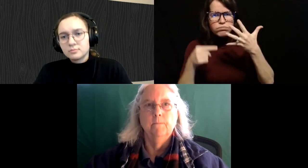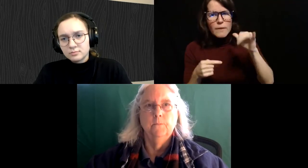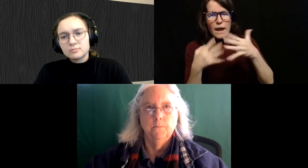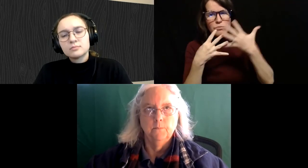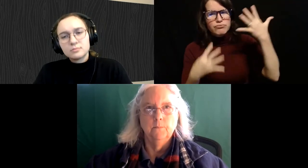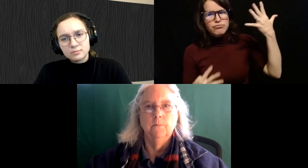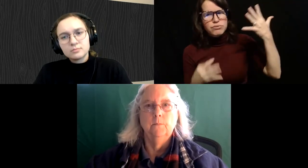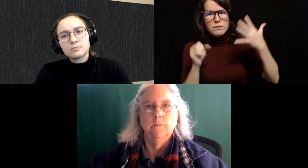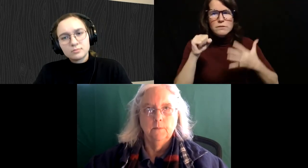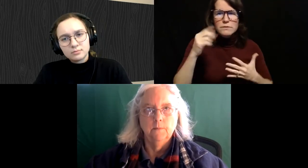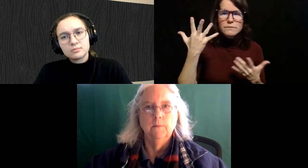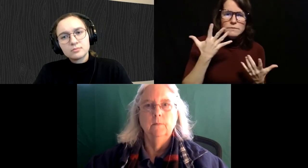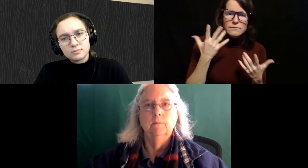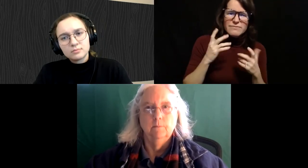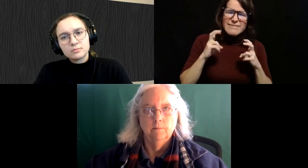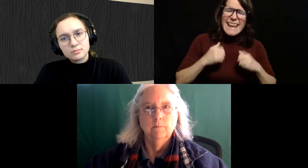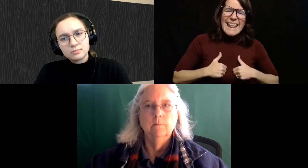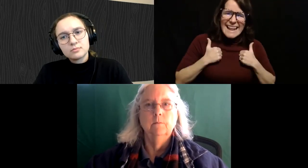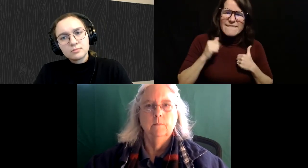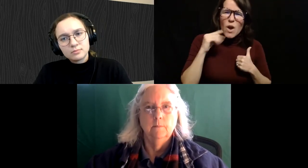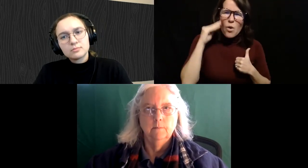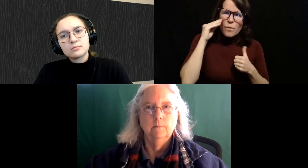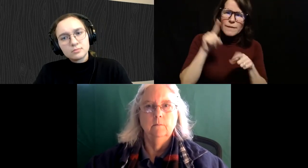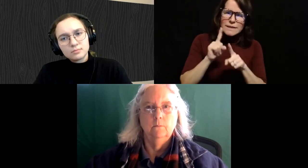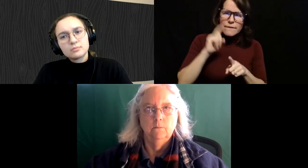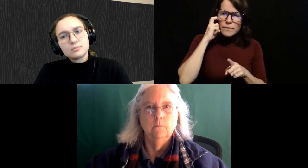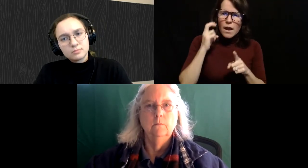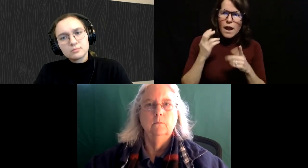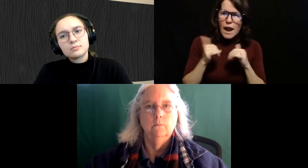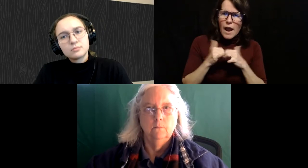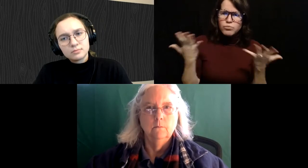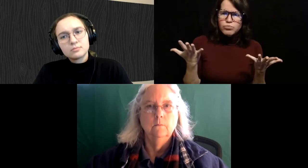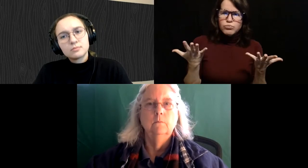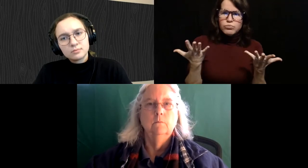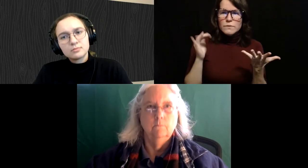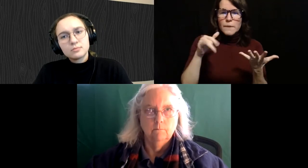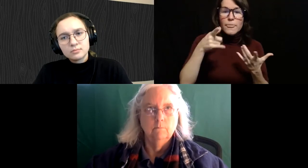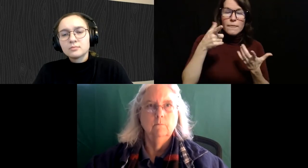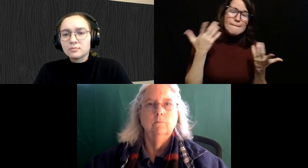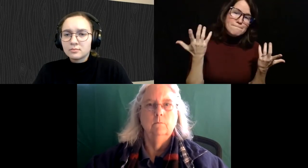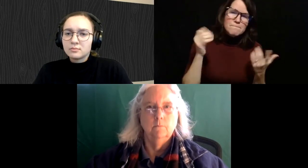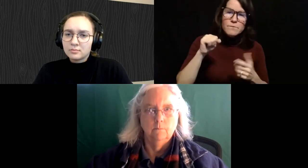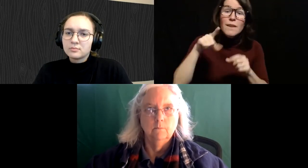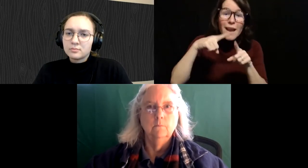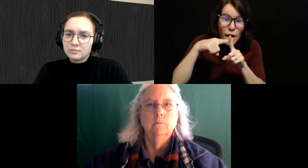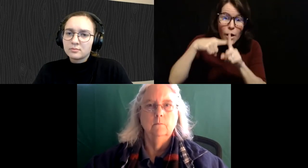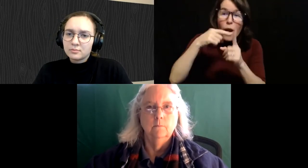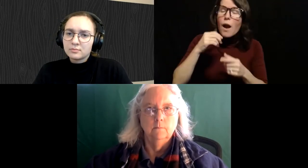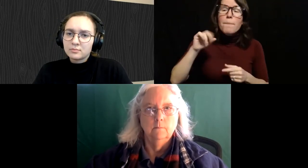you can fold it different ways on the corner to know what denomination each bill is. And so, you know, how to function within the home. They teach all